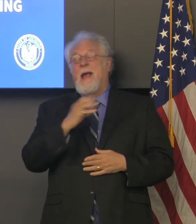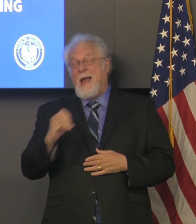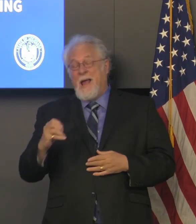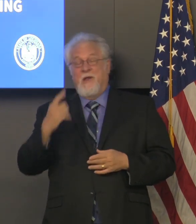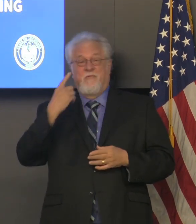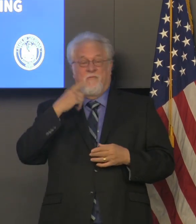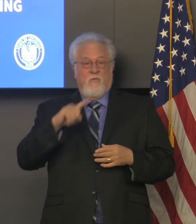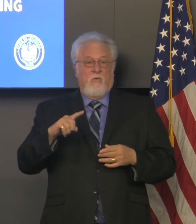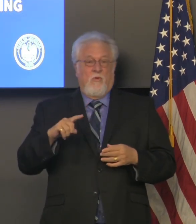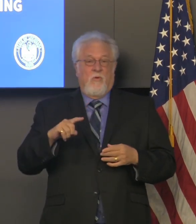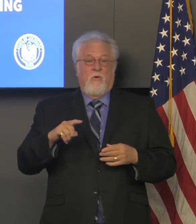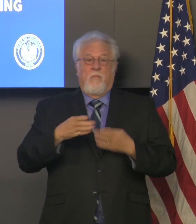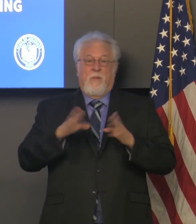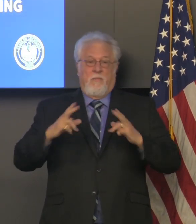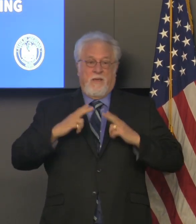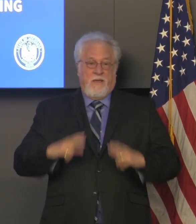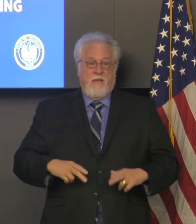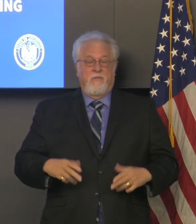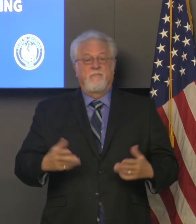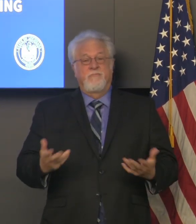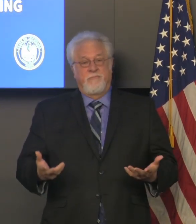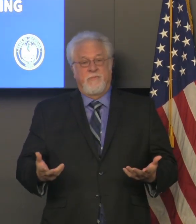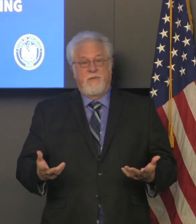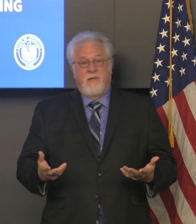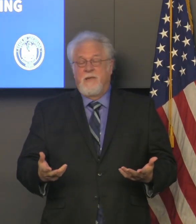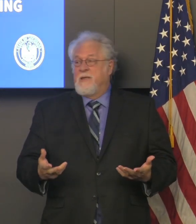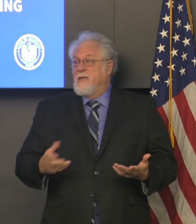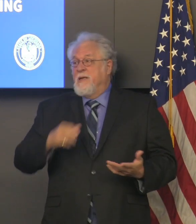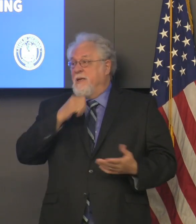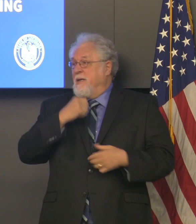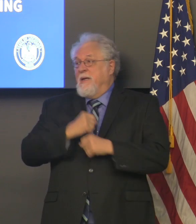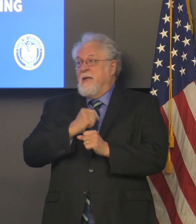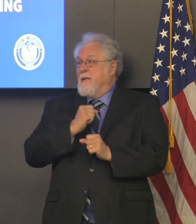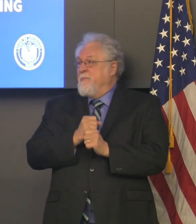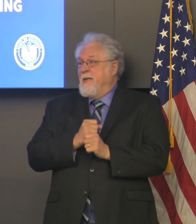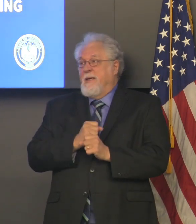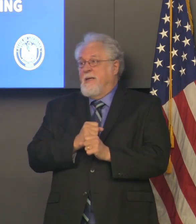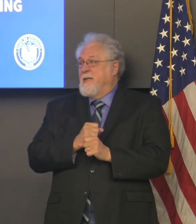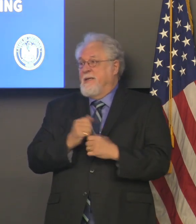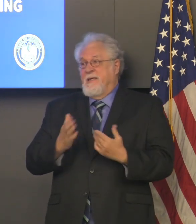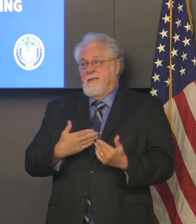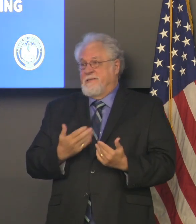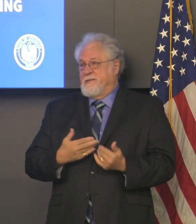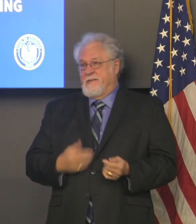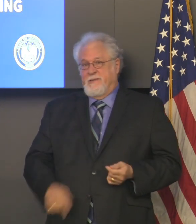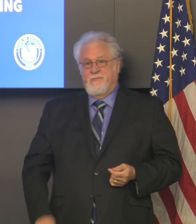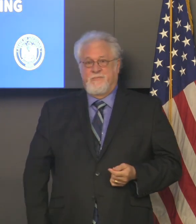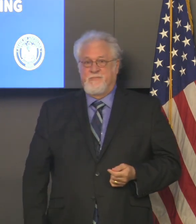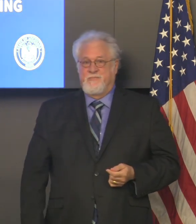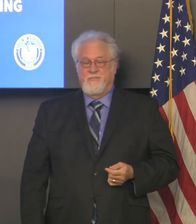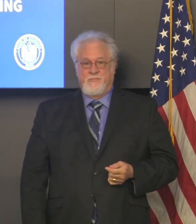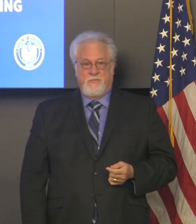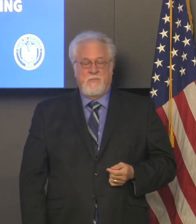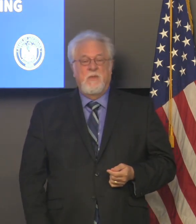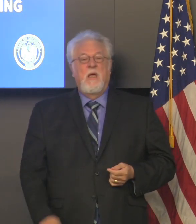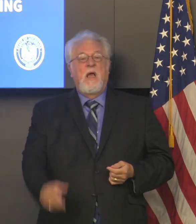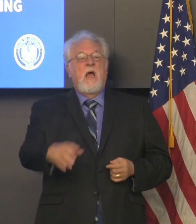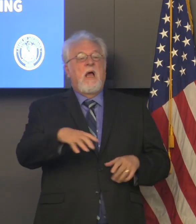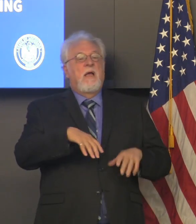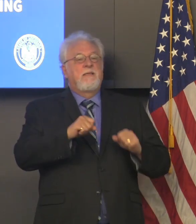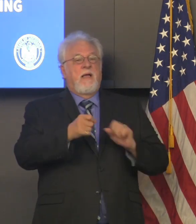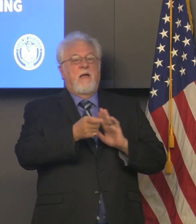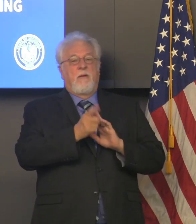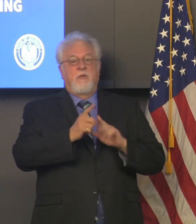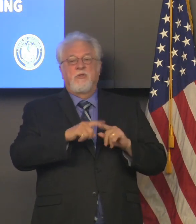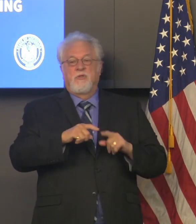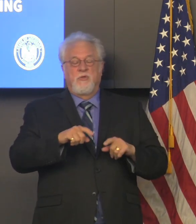for public health. And but that doesn't make it easy. I do want to take a couple of